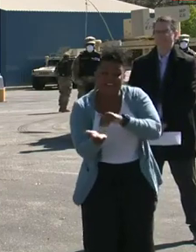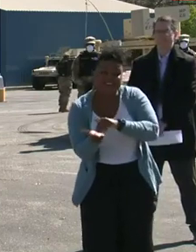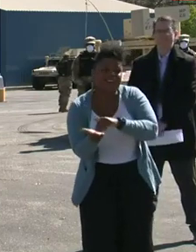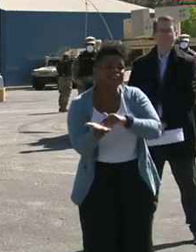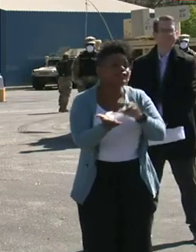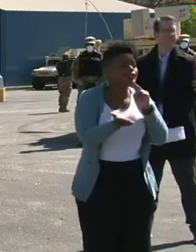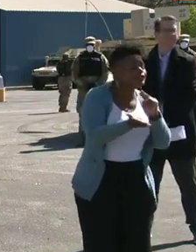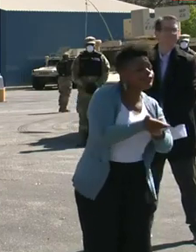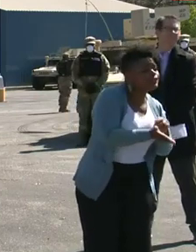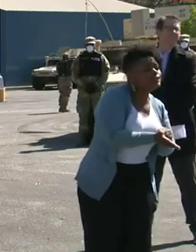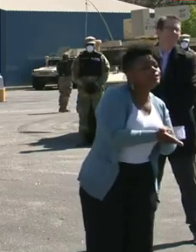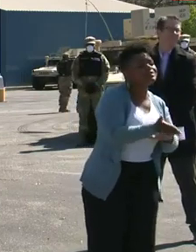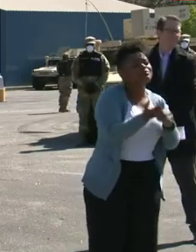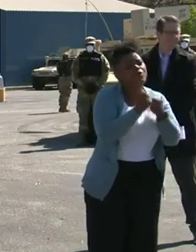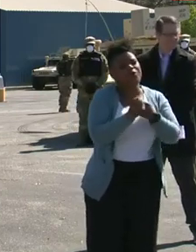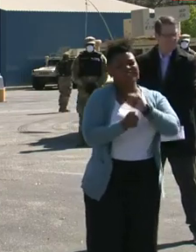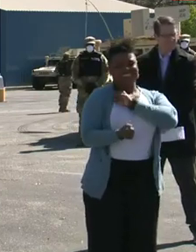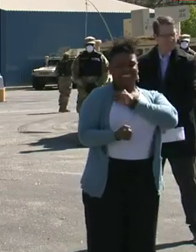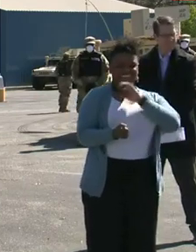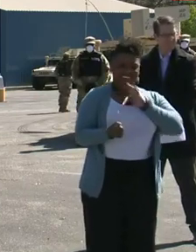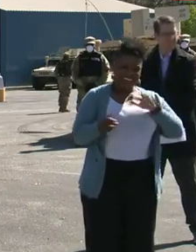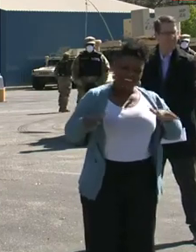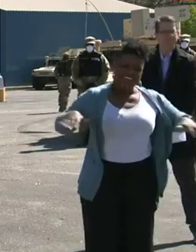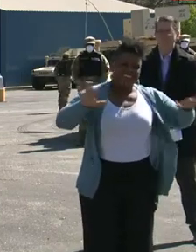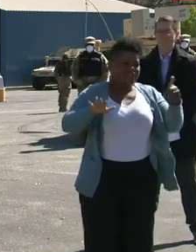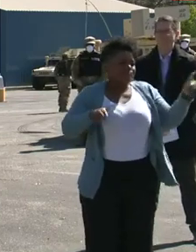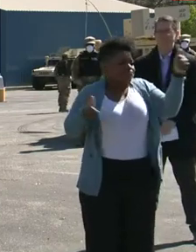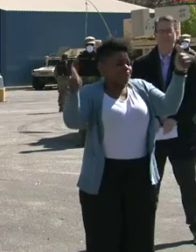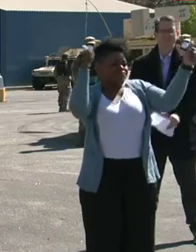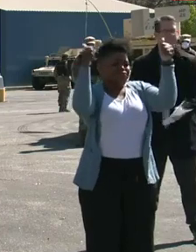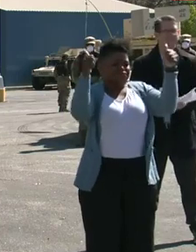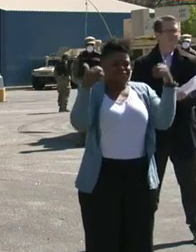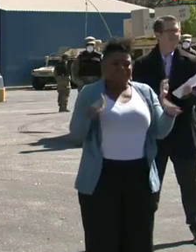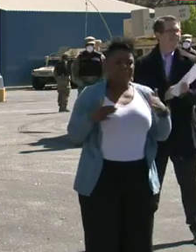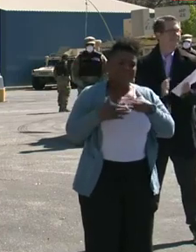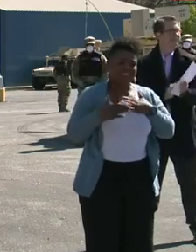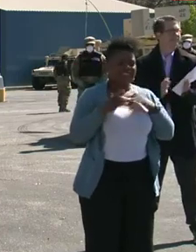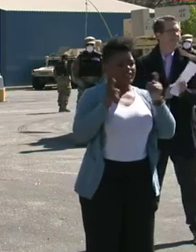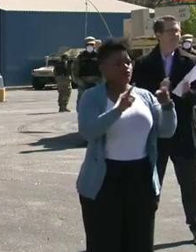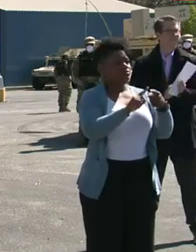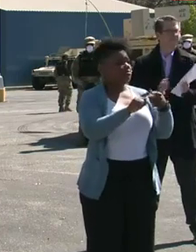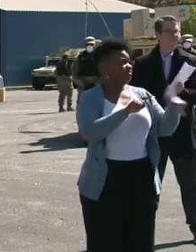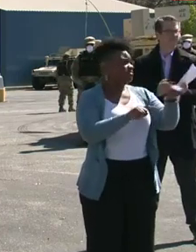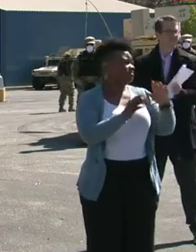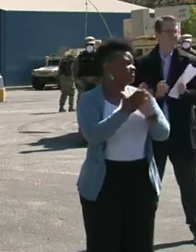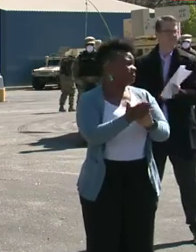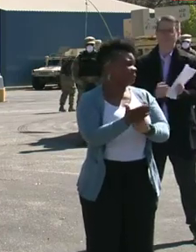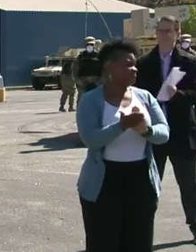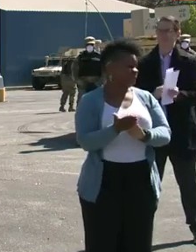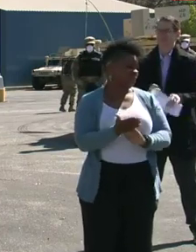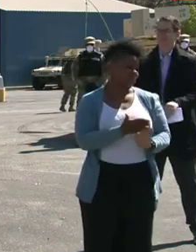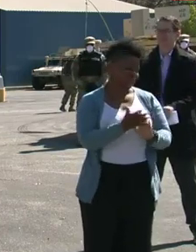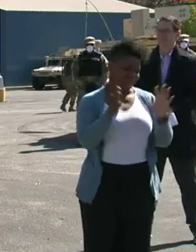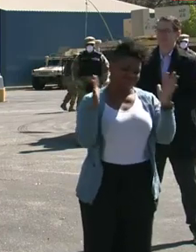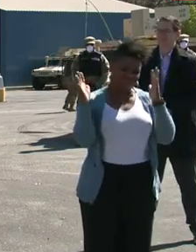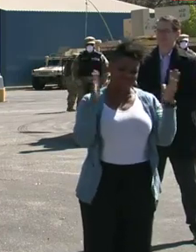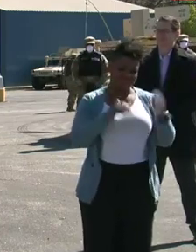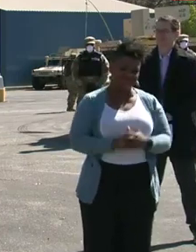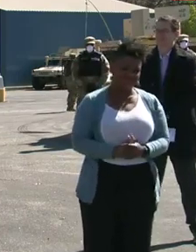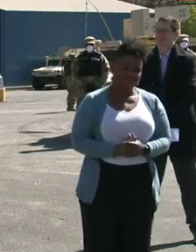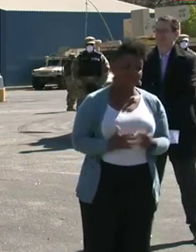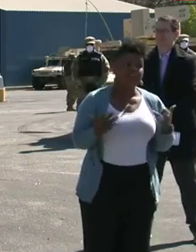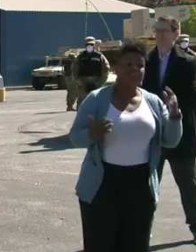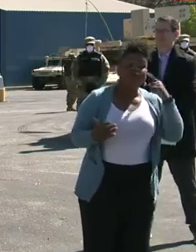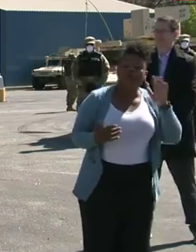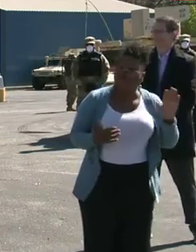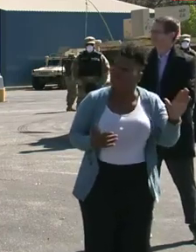and administrators here at the United Medical Center. Please give them a big round of applause. And thank you for all of your preparation,